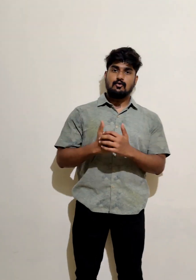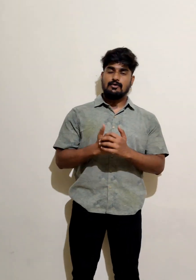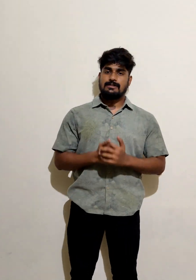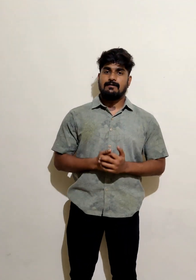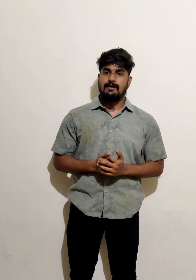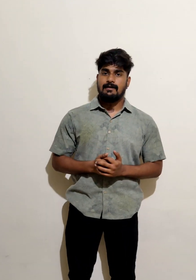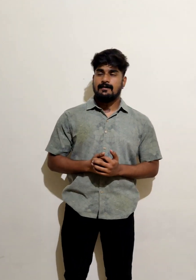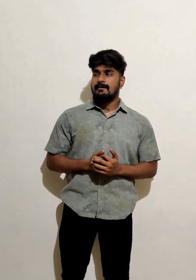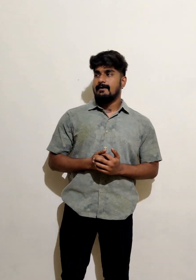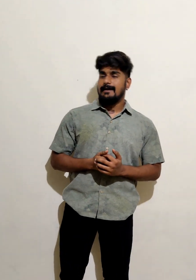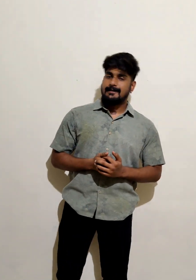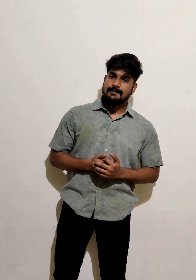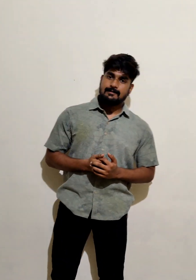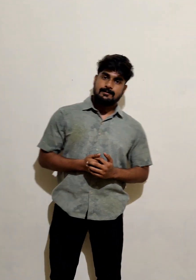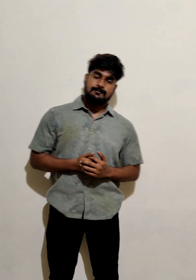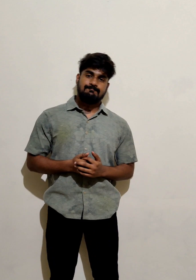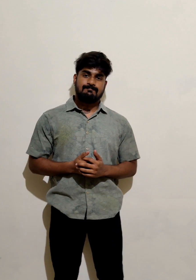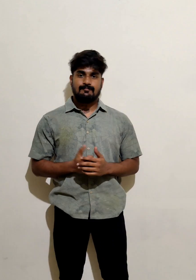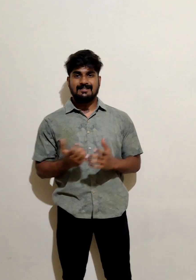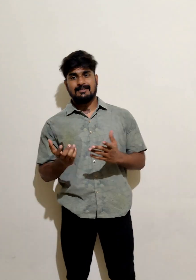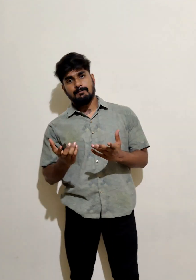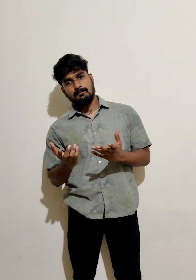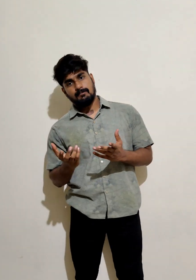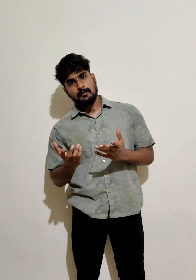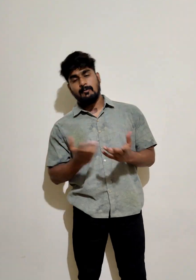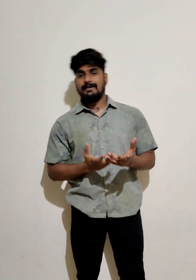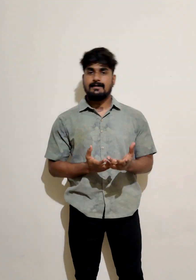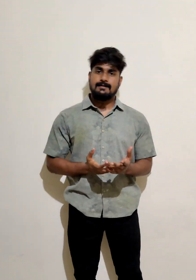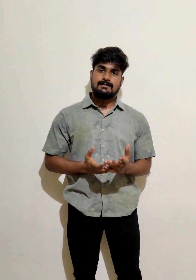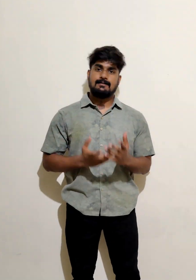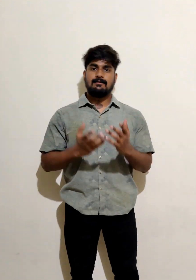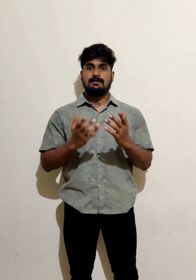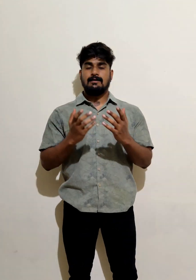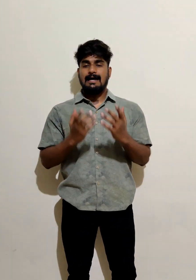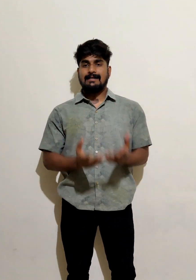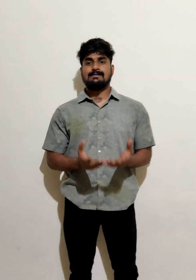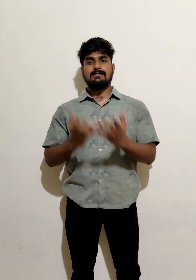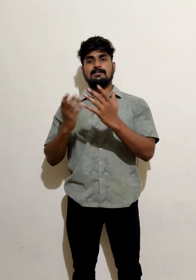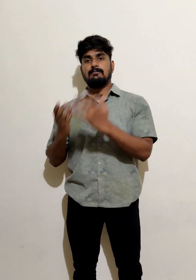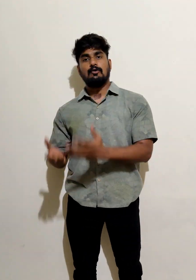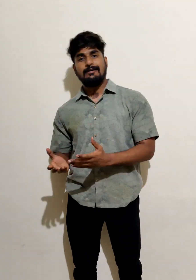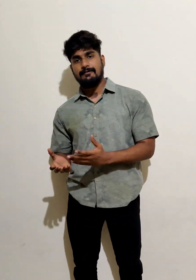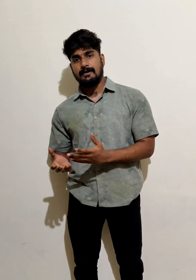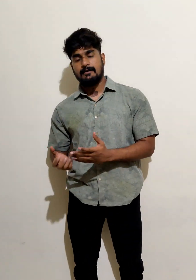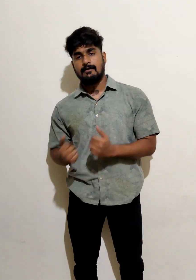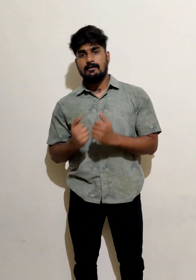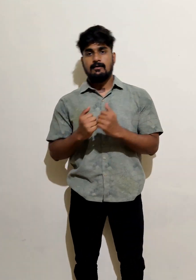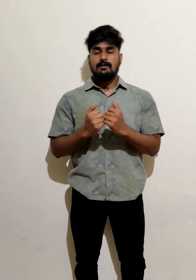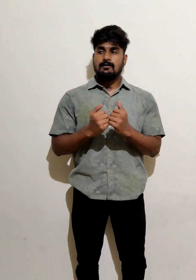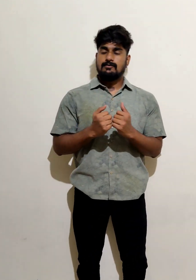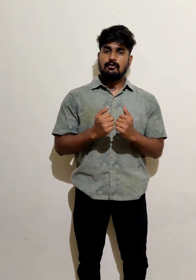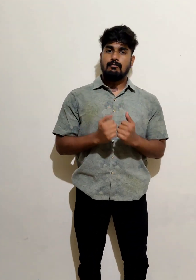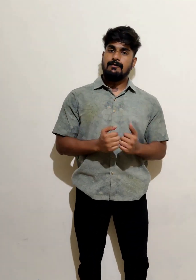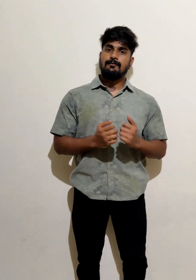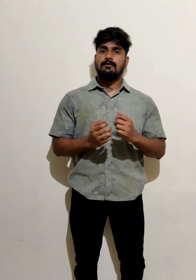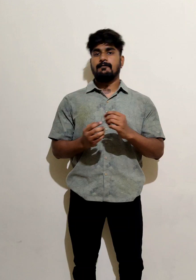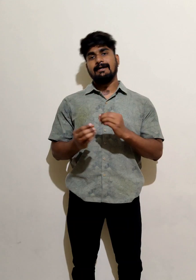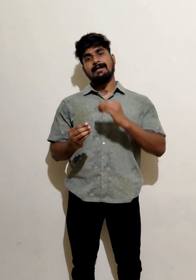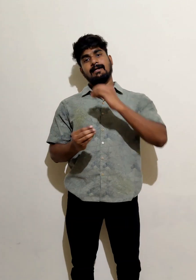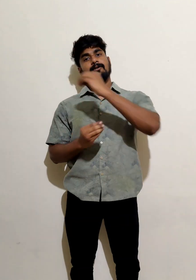core Java and the subtopic is access modifier. So before we get into